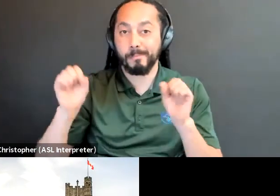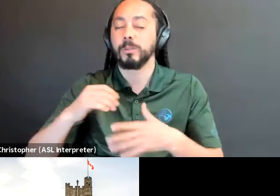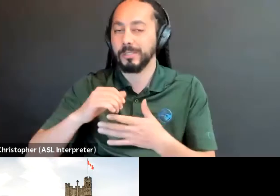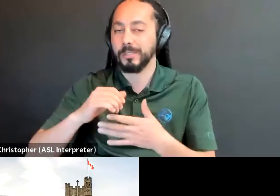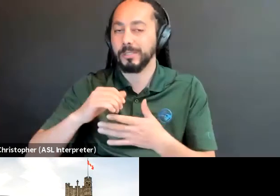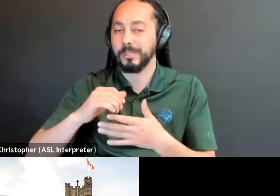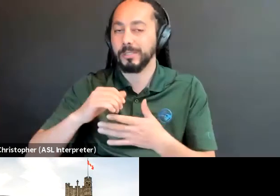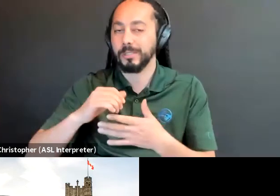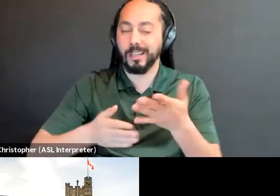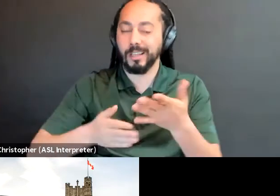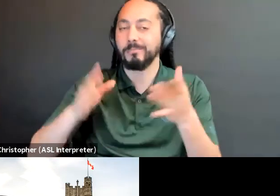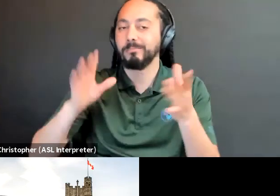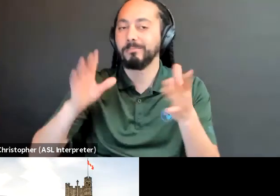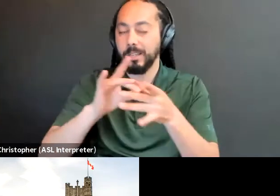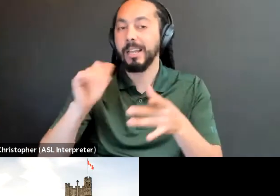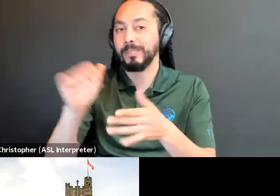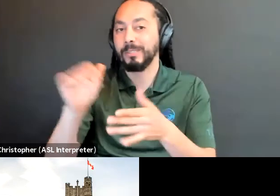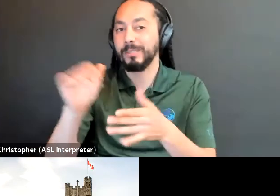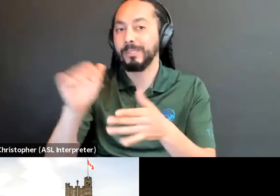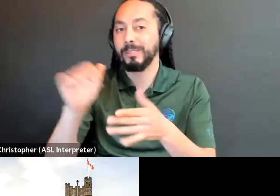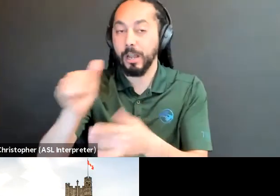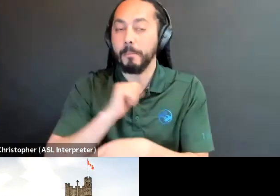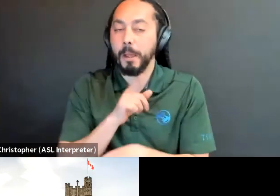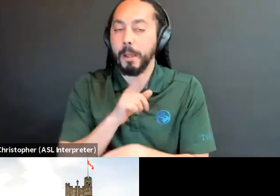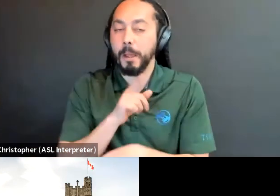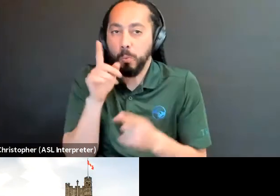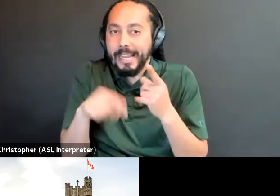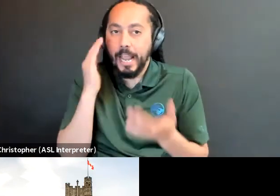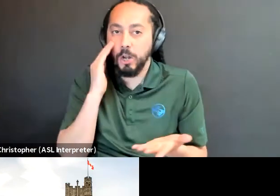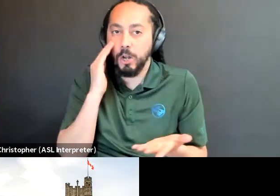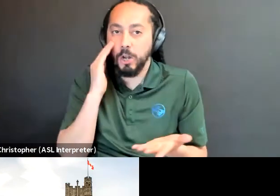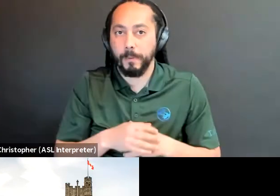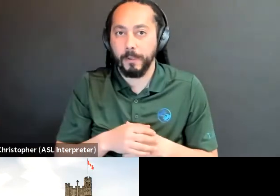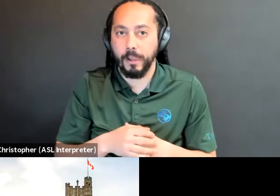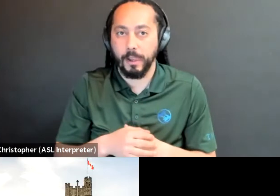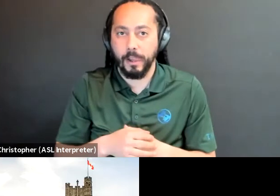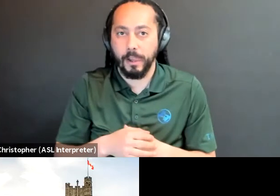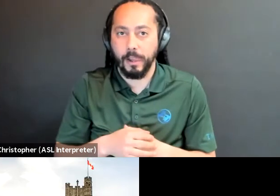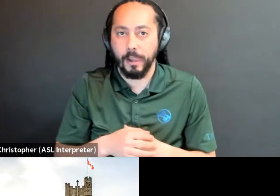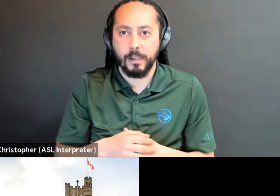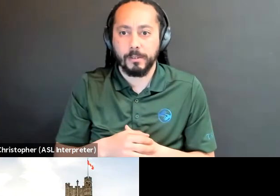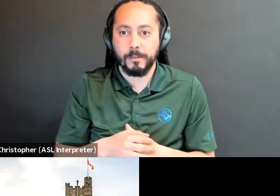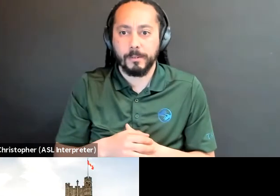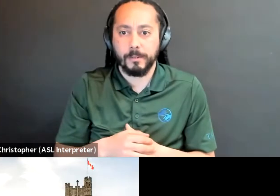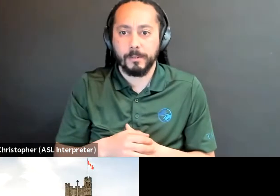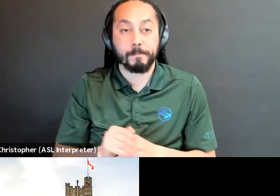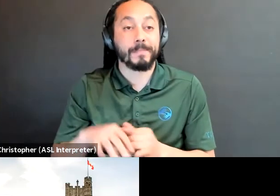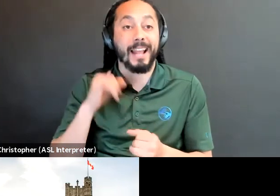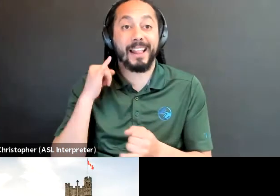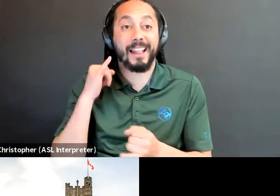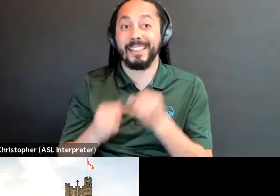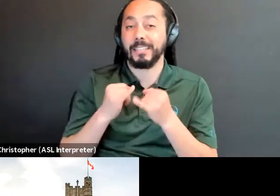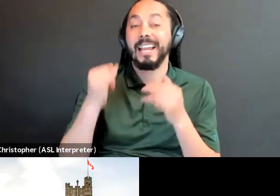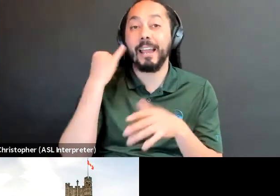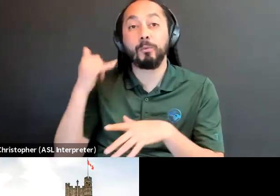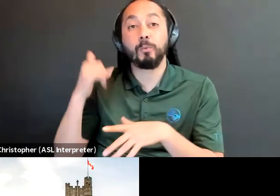were not mentioned in the opinion, which we could not know. And the last footnote there shows that when we compared trial court opinions that didn't